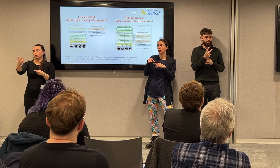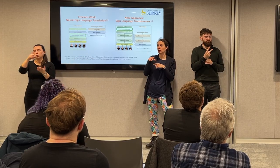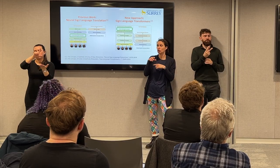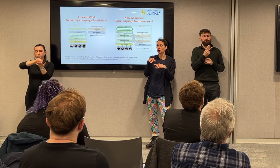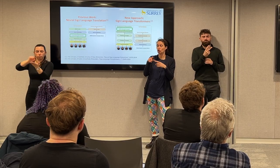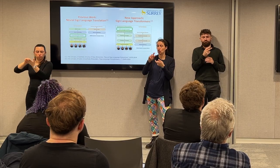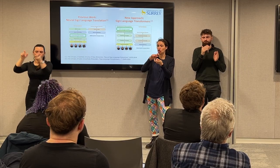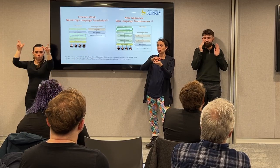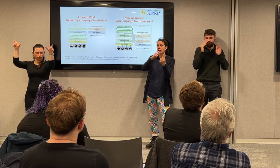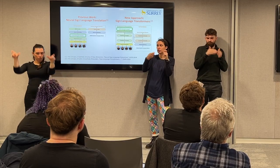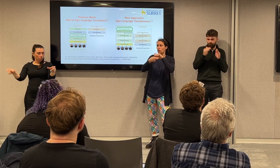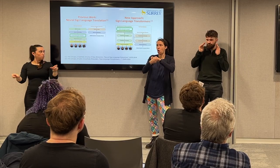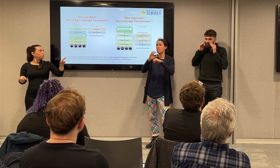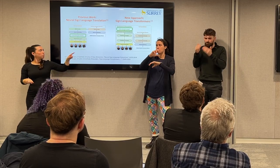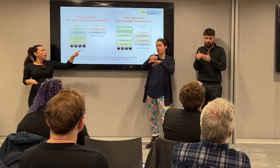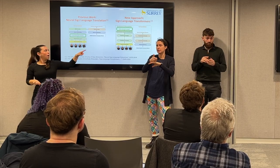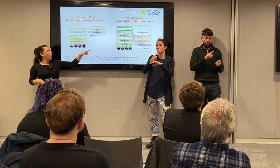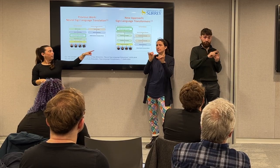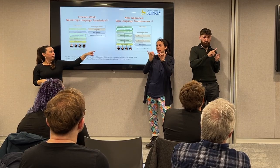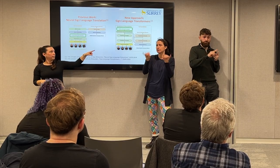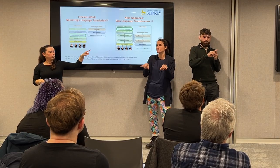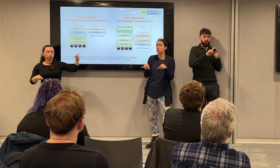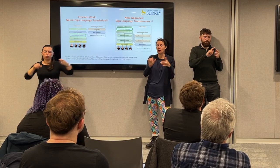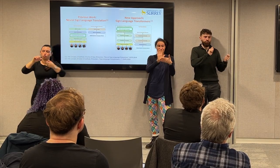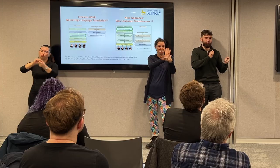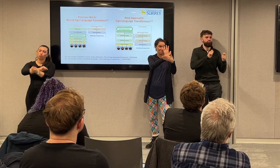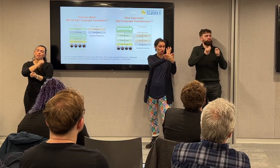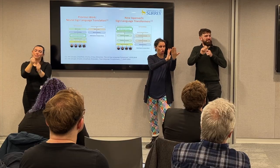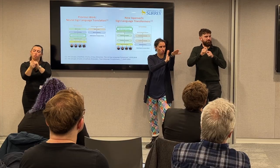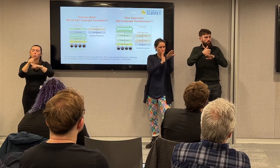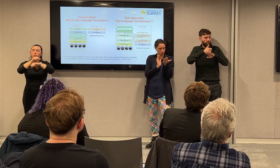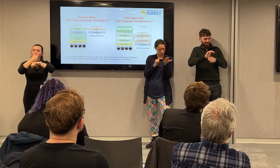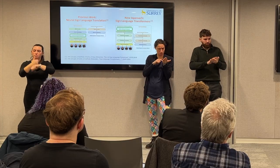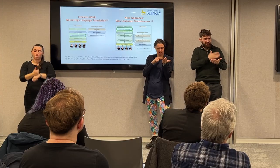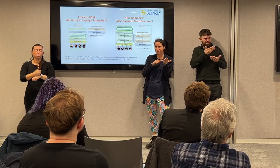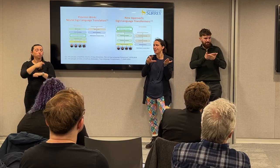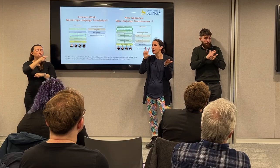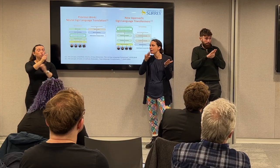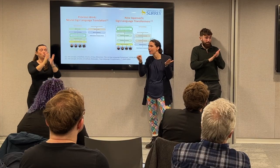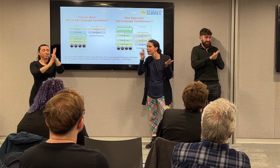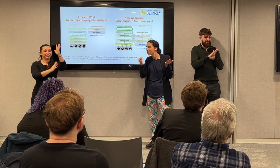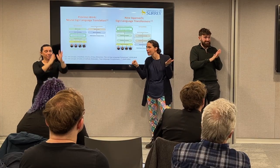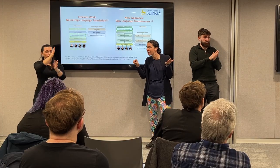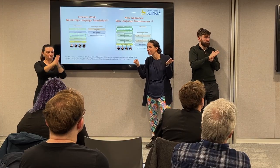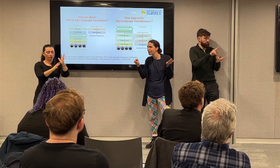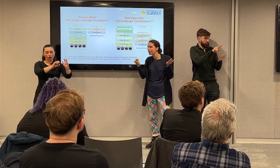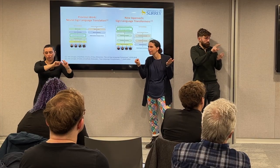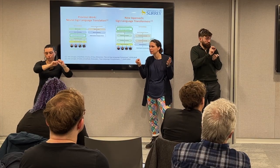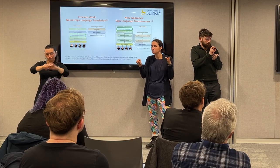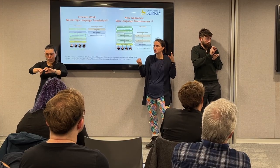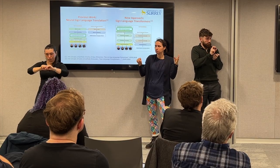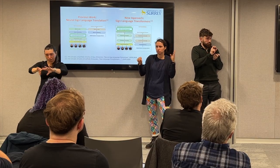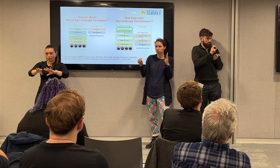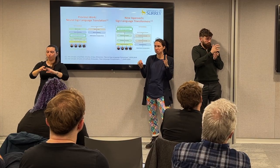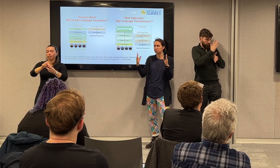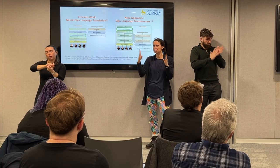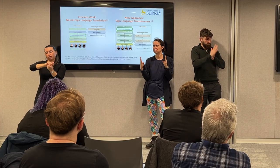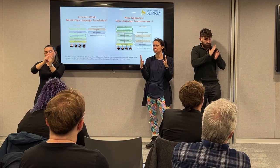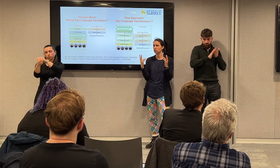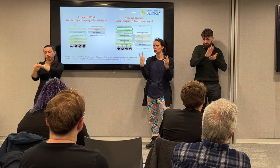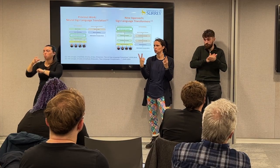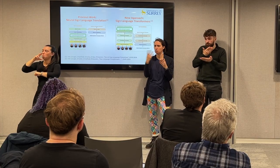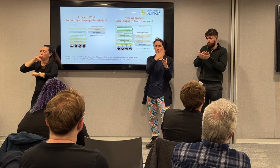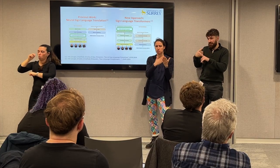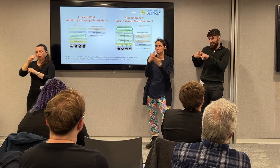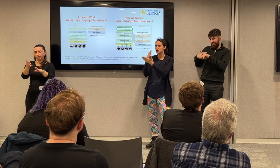translation system. So video comes in and spoken language comes out. It's as simple as that. But